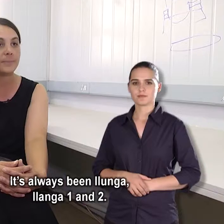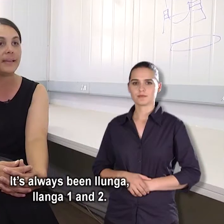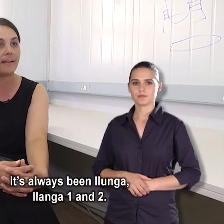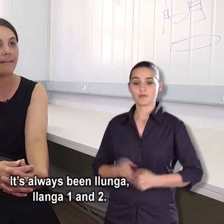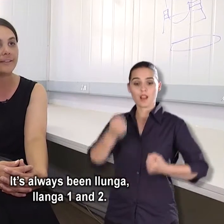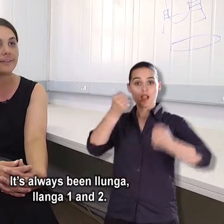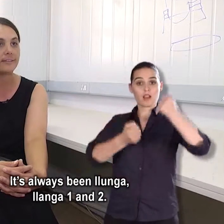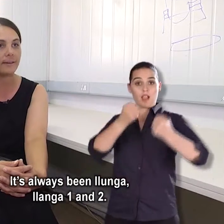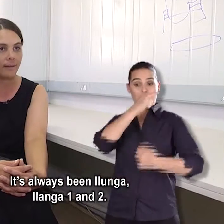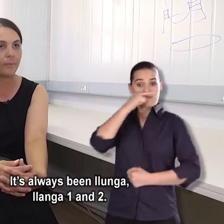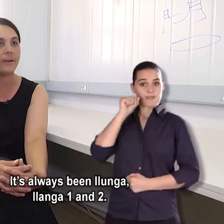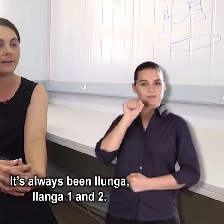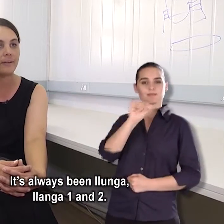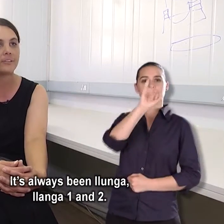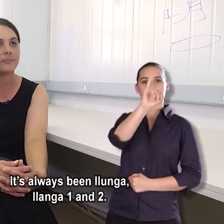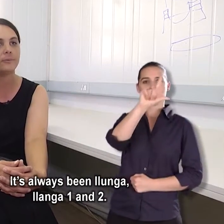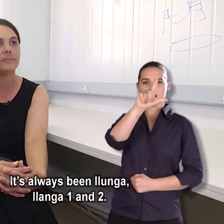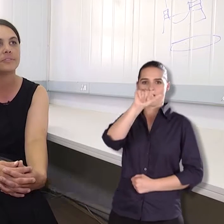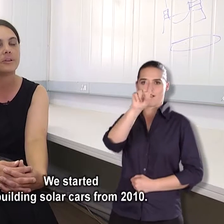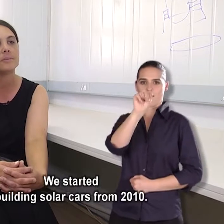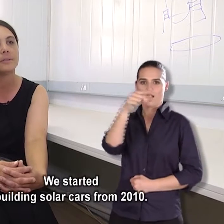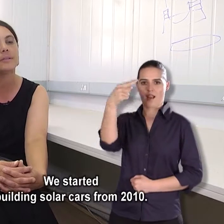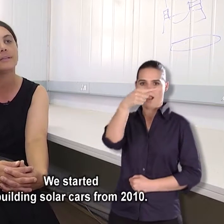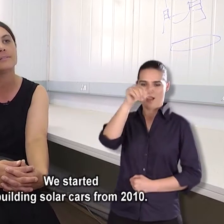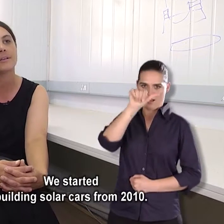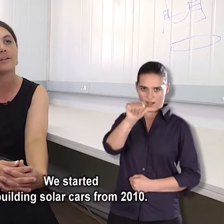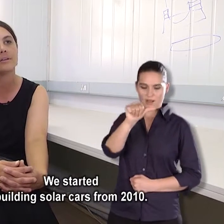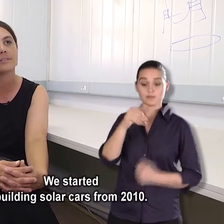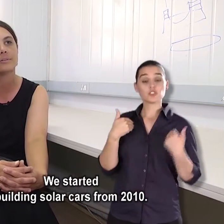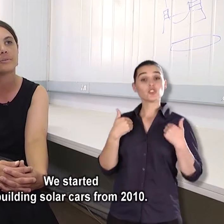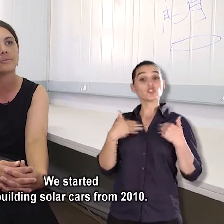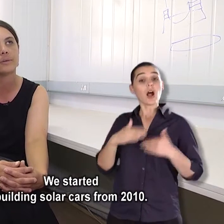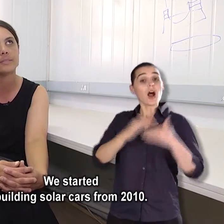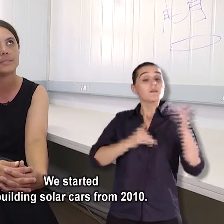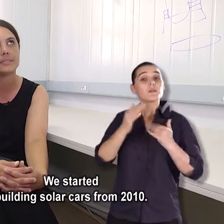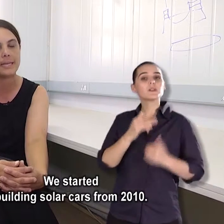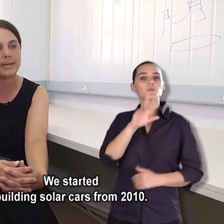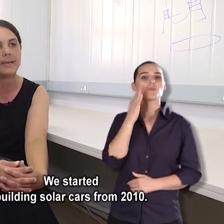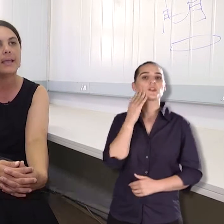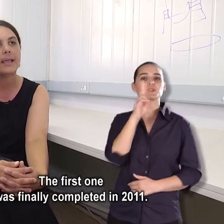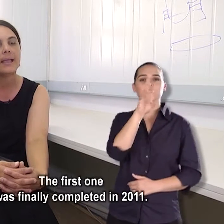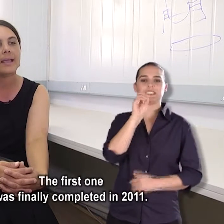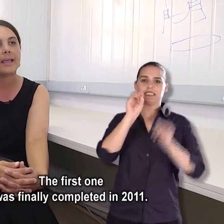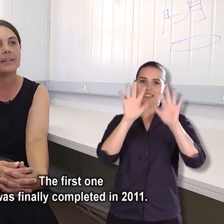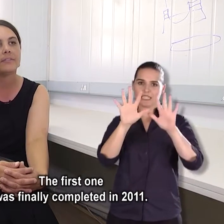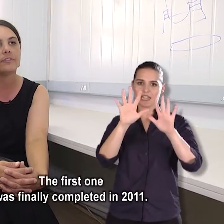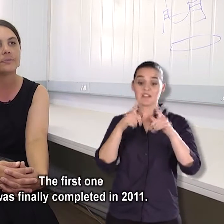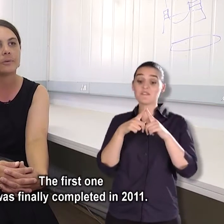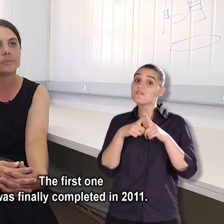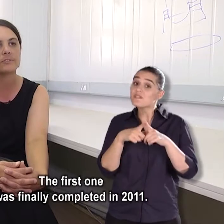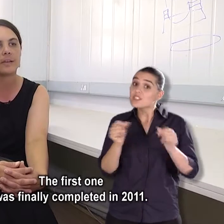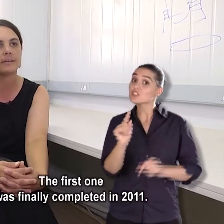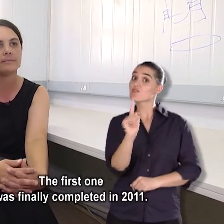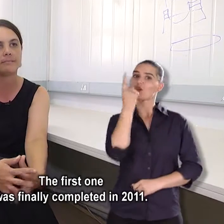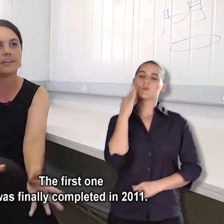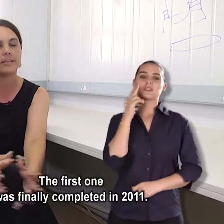It's always been Ilanga, so Ilanga 1, Ilanga 2. We've started building solar cars from 2010, and the first one